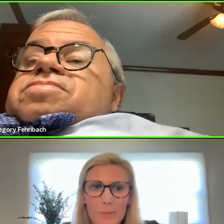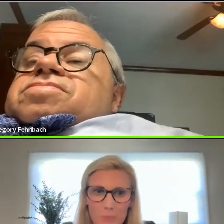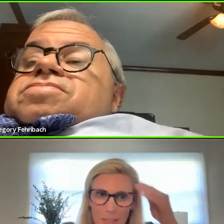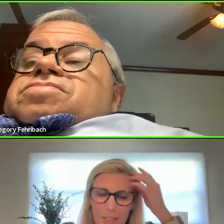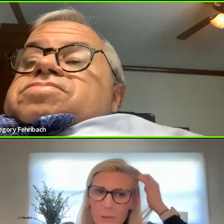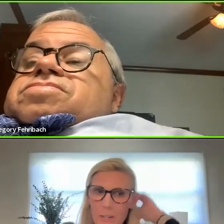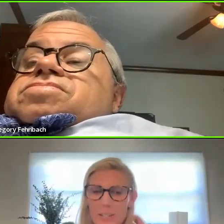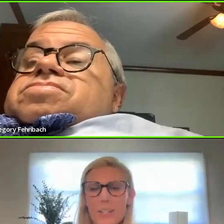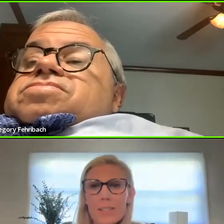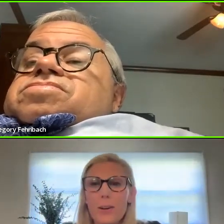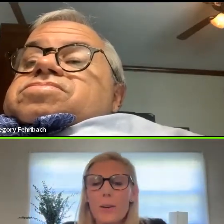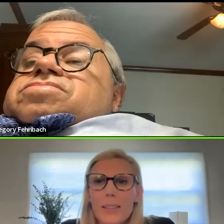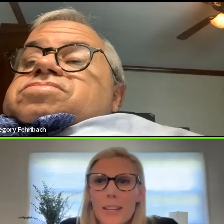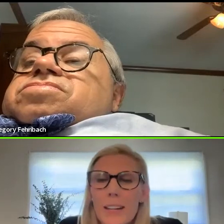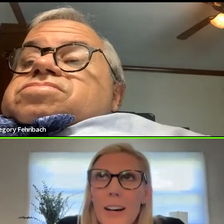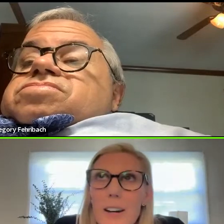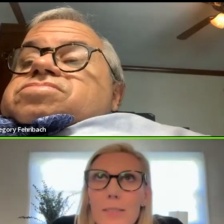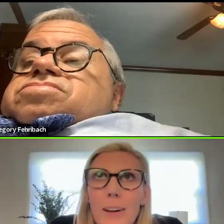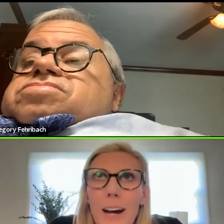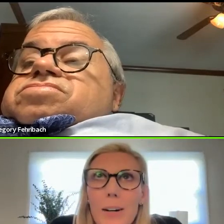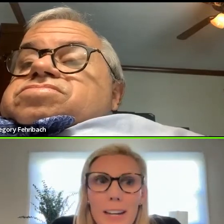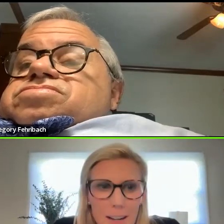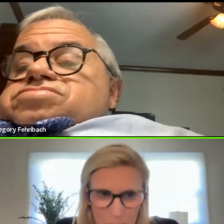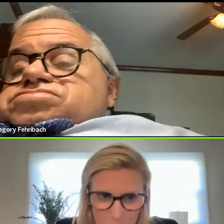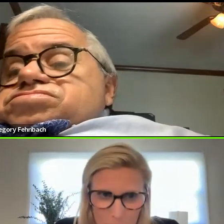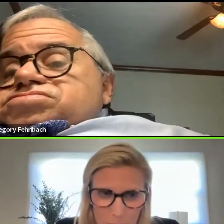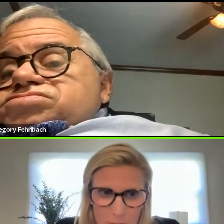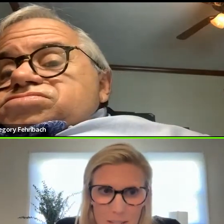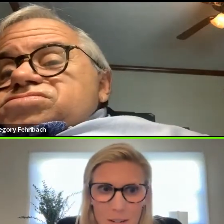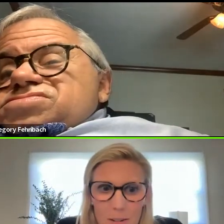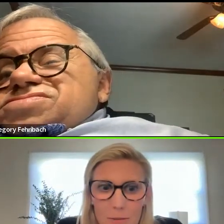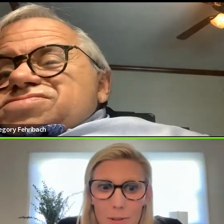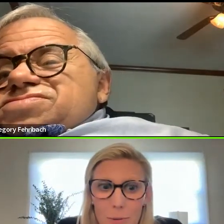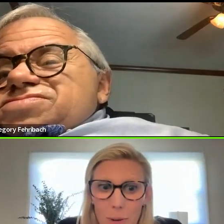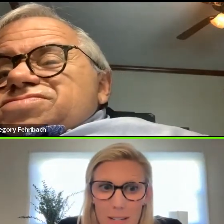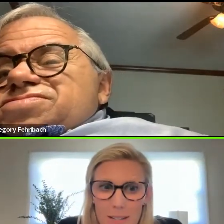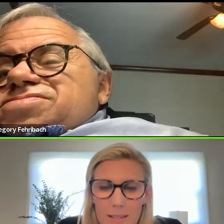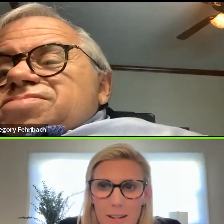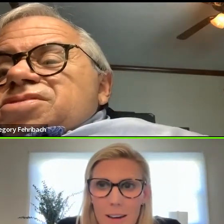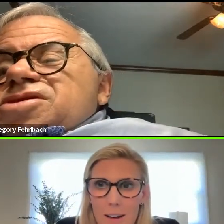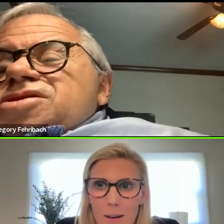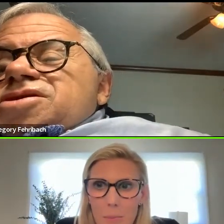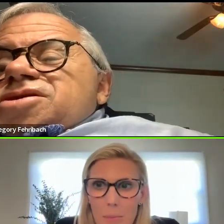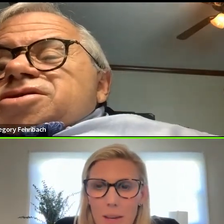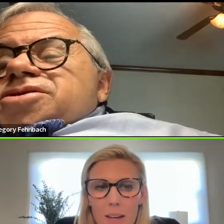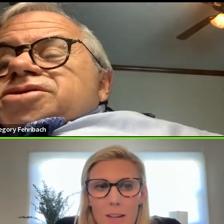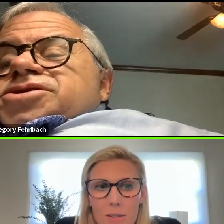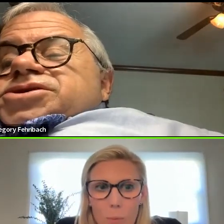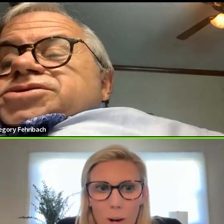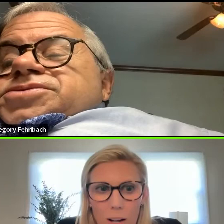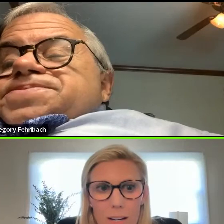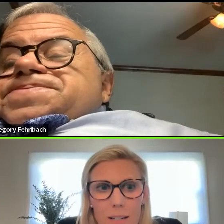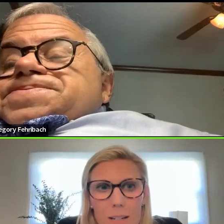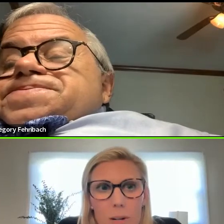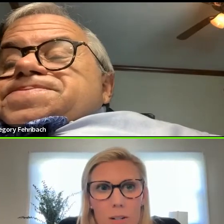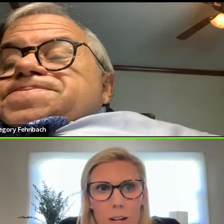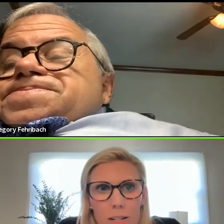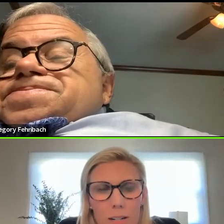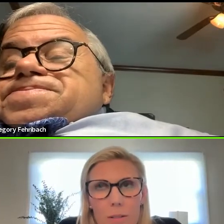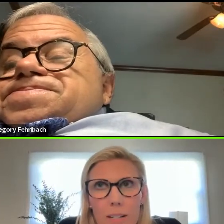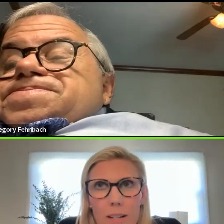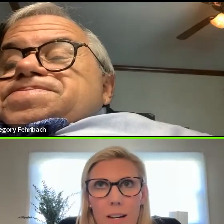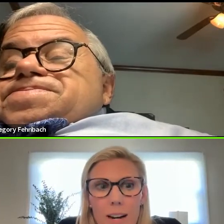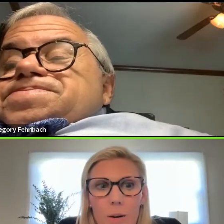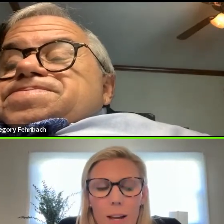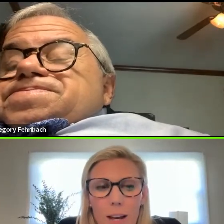Yeah, that's a really good question. So I think of how AI could be used here in a few ways. So one is we are